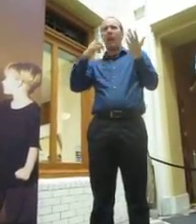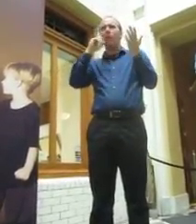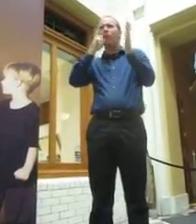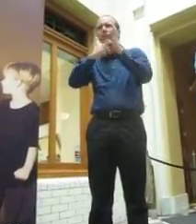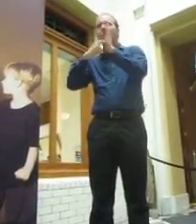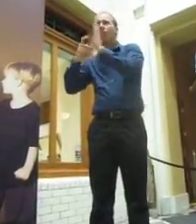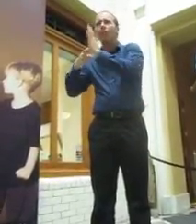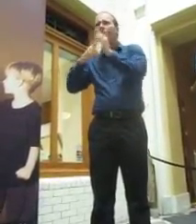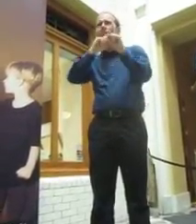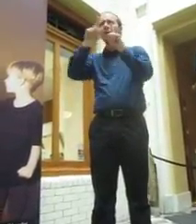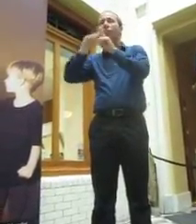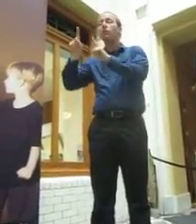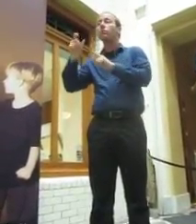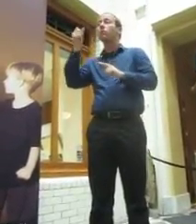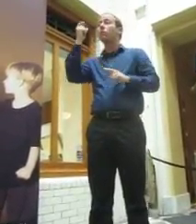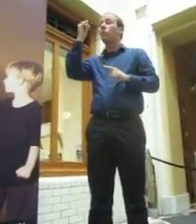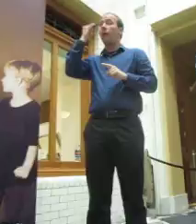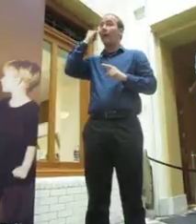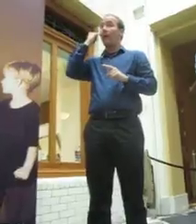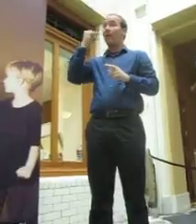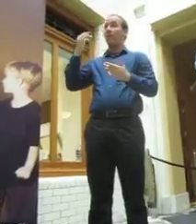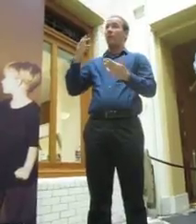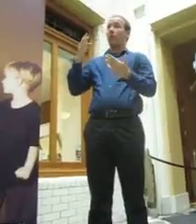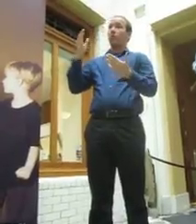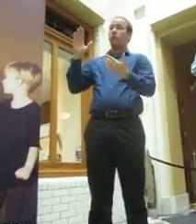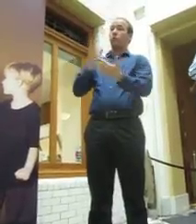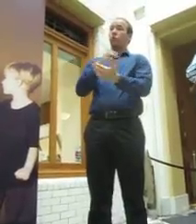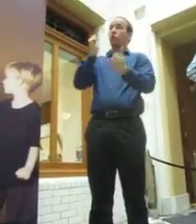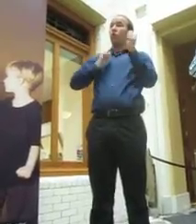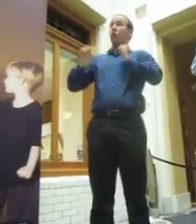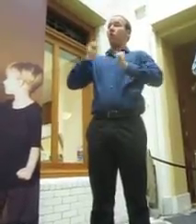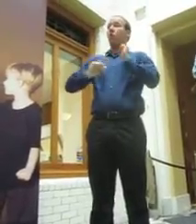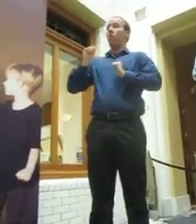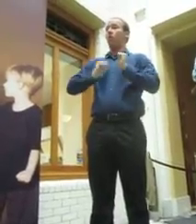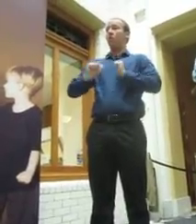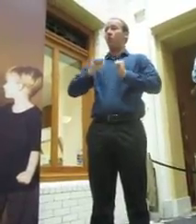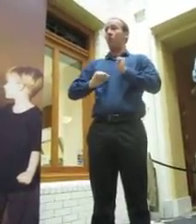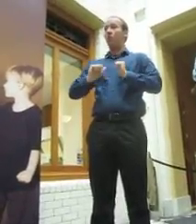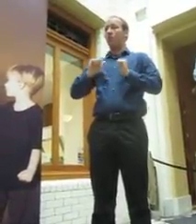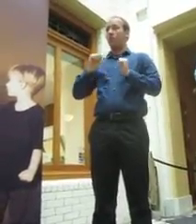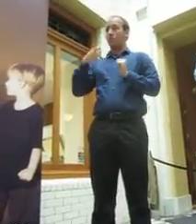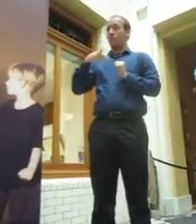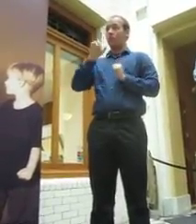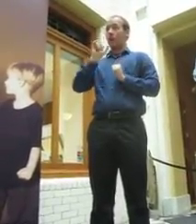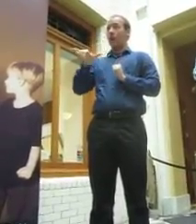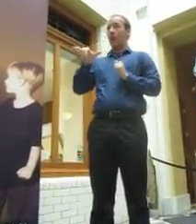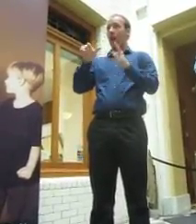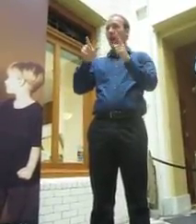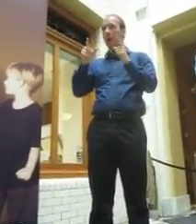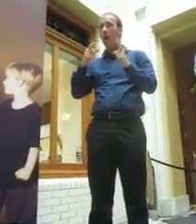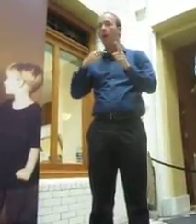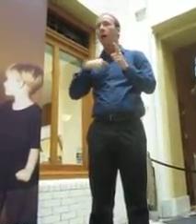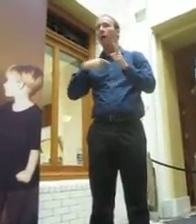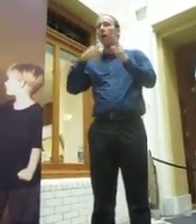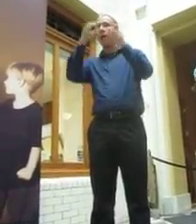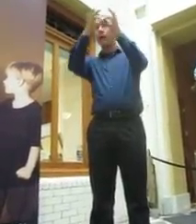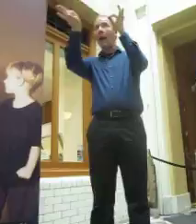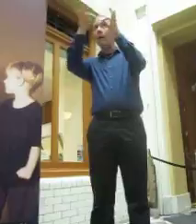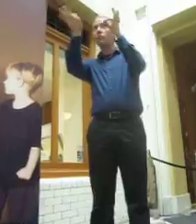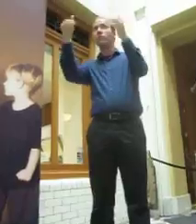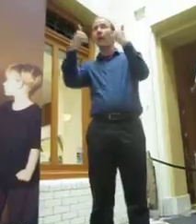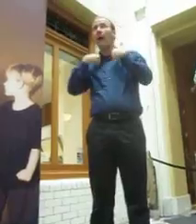captioned performance of a musical, and for the first time in 60 years can understand what's being said, you cannot